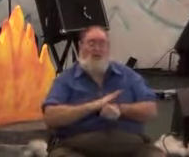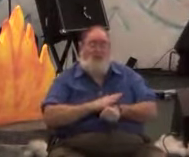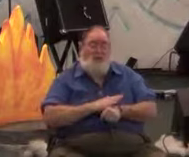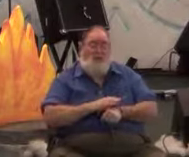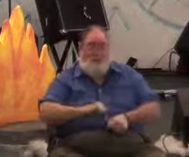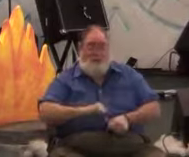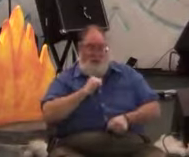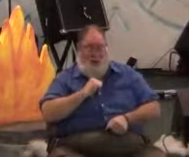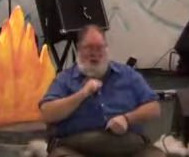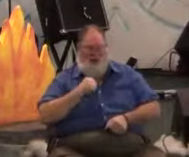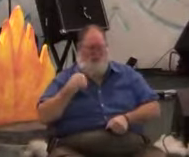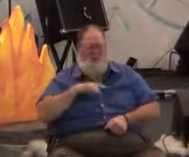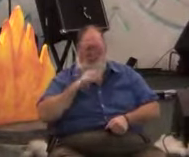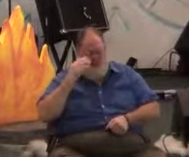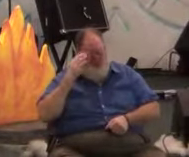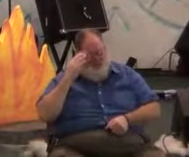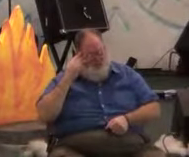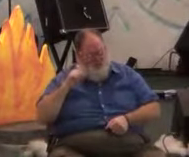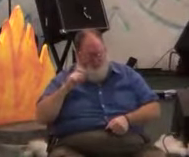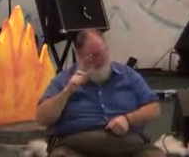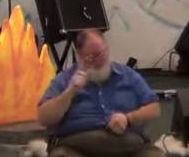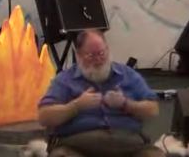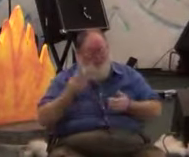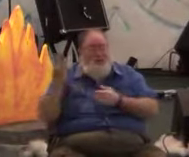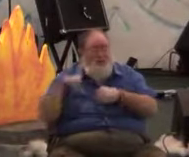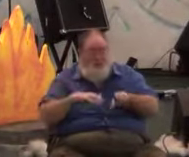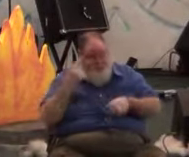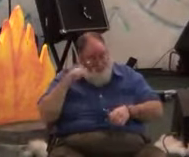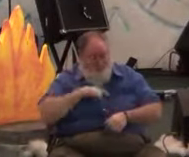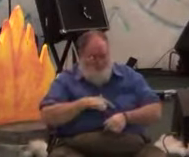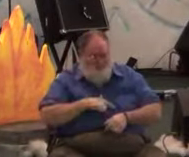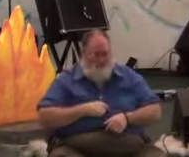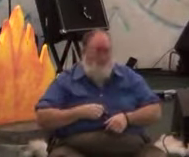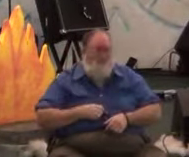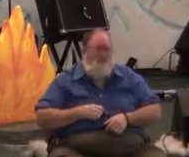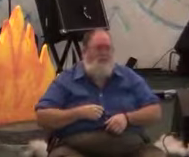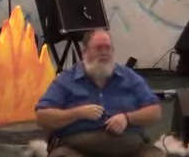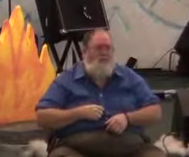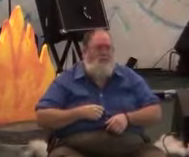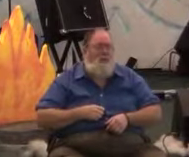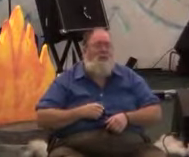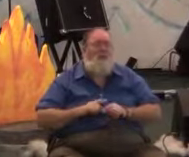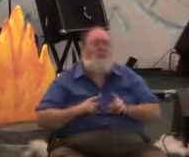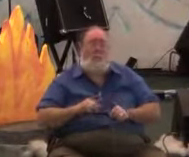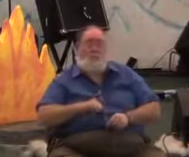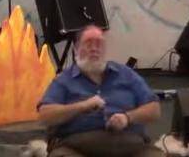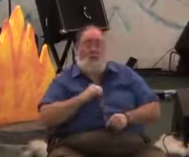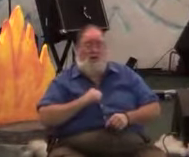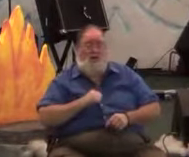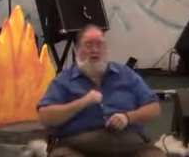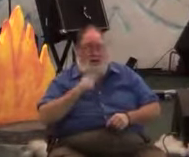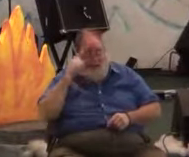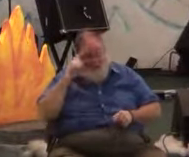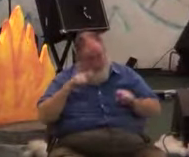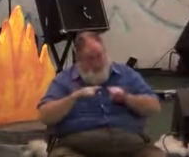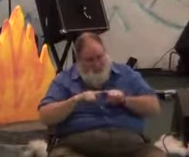for us. And I thought that's cool. It's disagreeing with the truth. It's disagreeing with what Jesus teaches us as